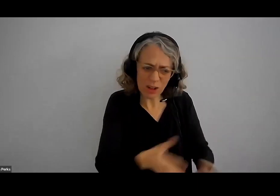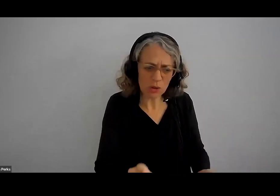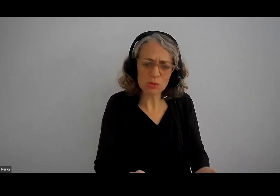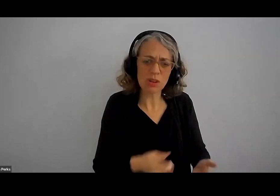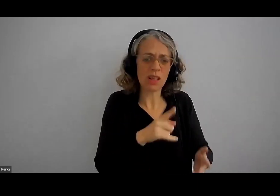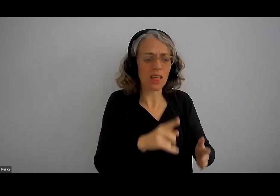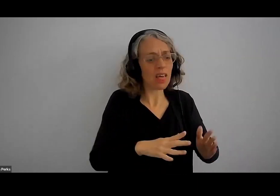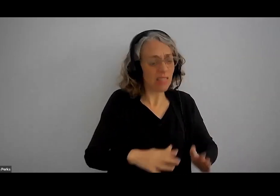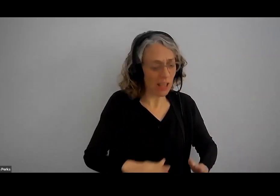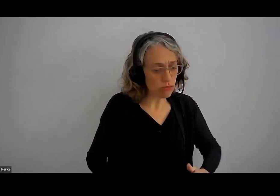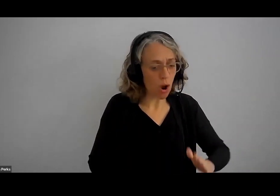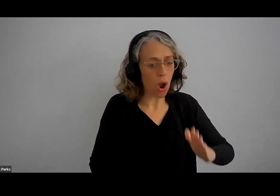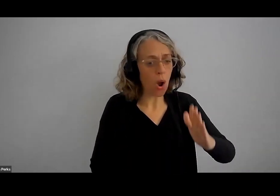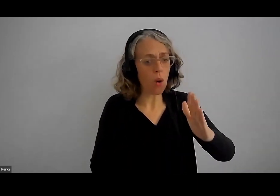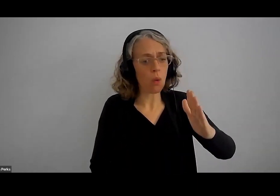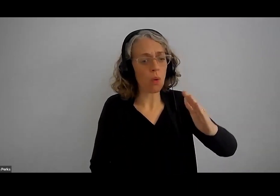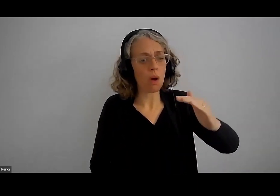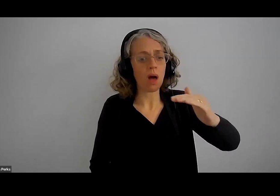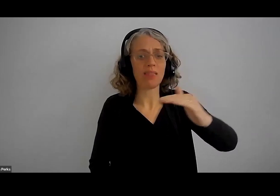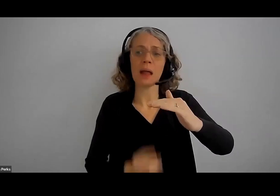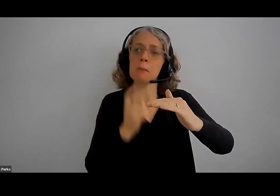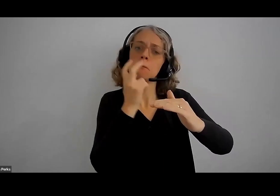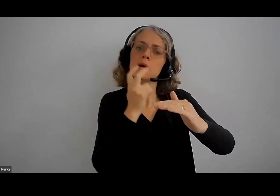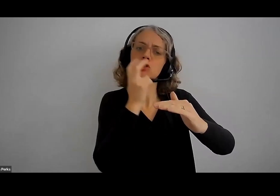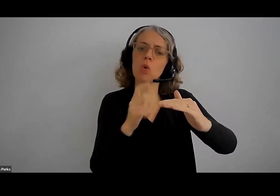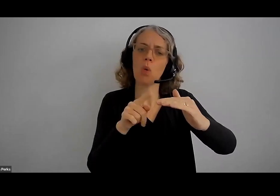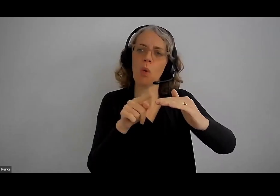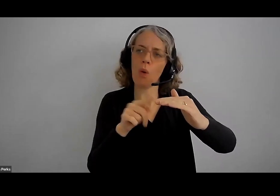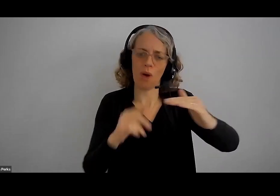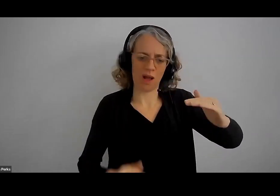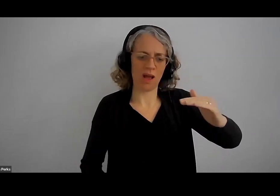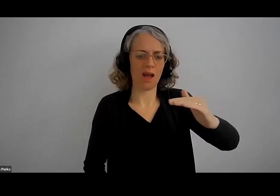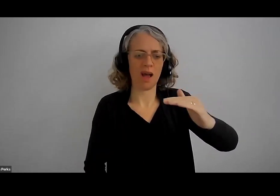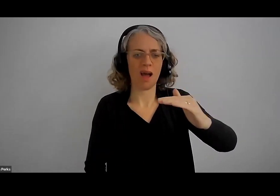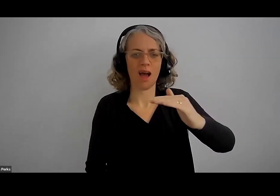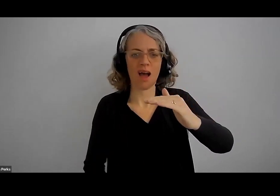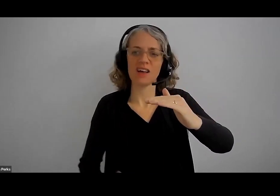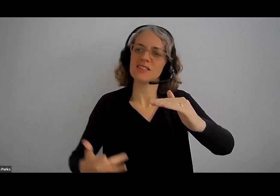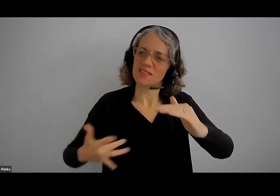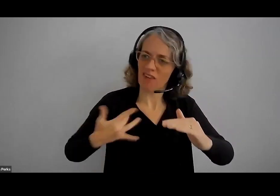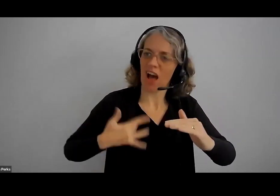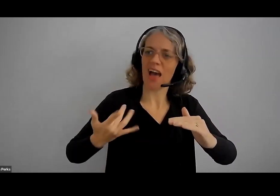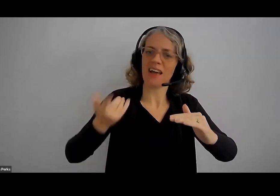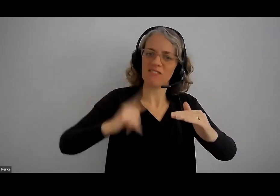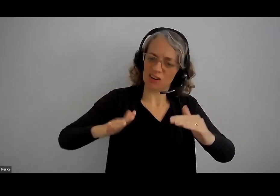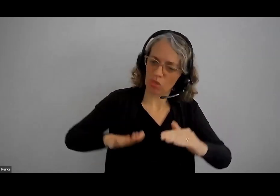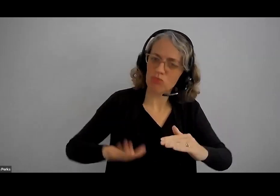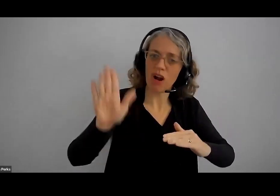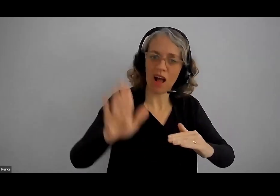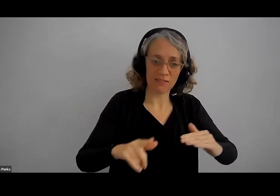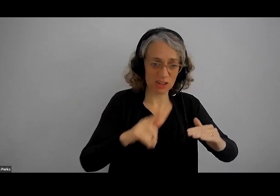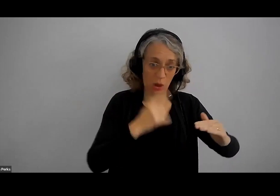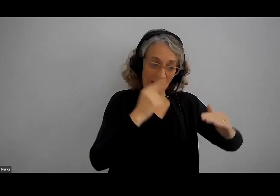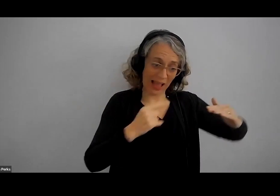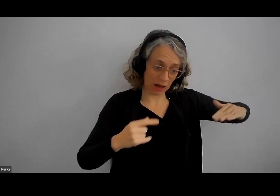up, they mature, and that is what enables them to survive and thrive. So can we bring this